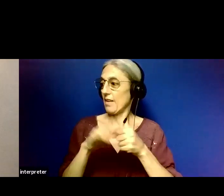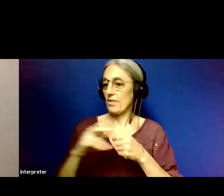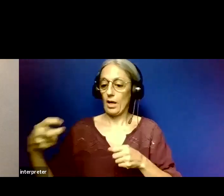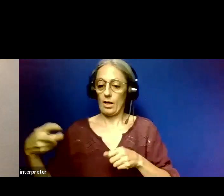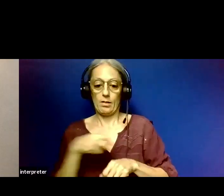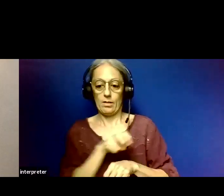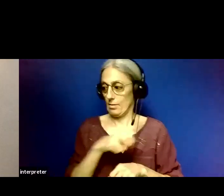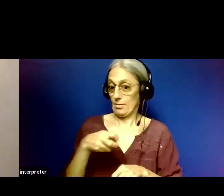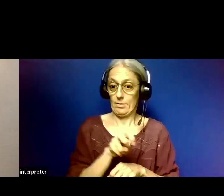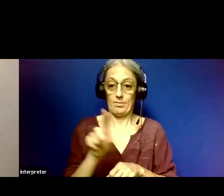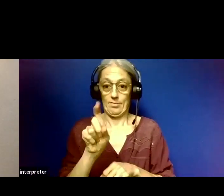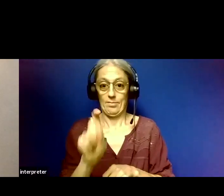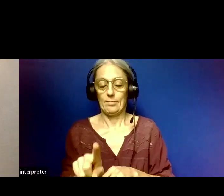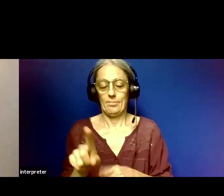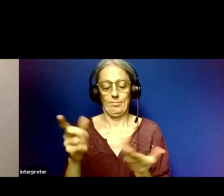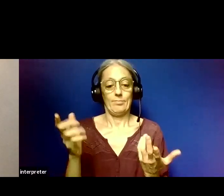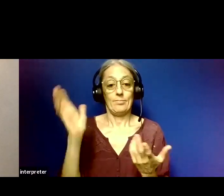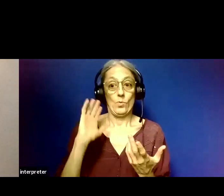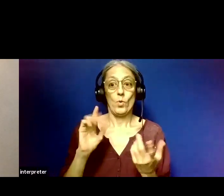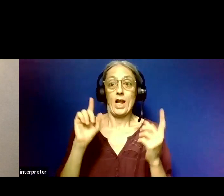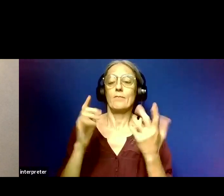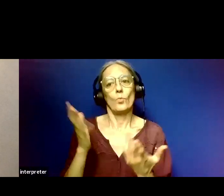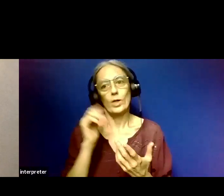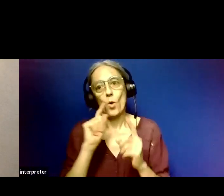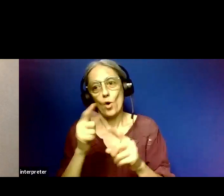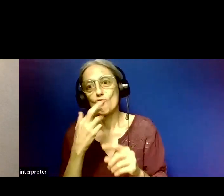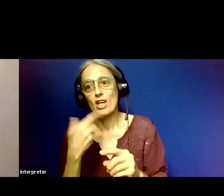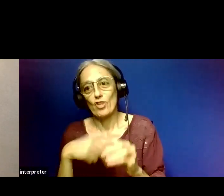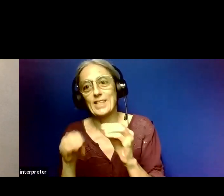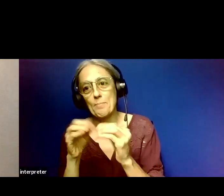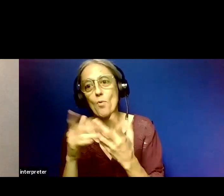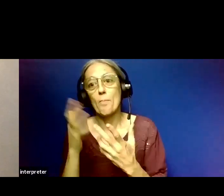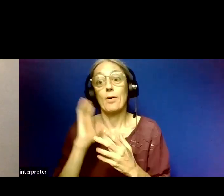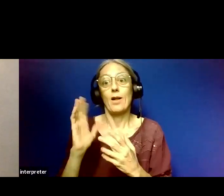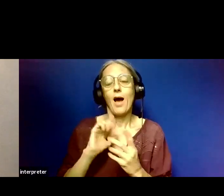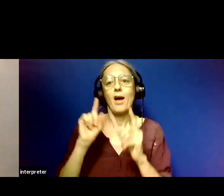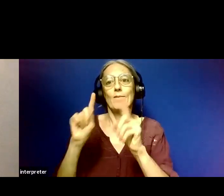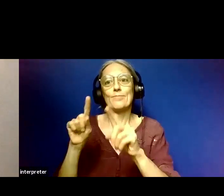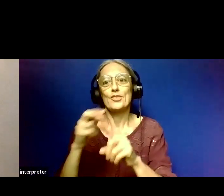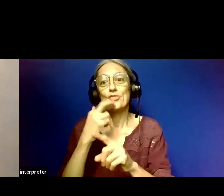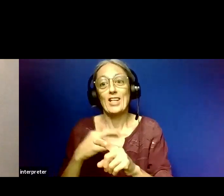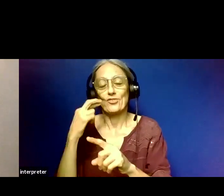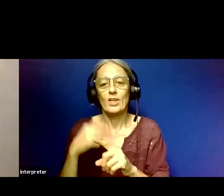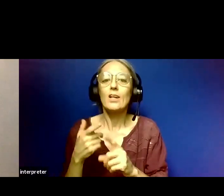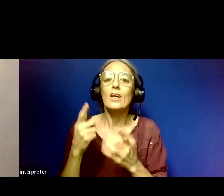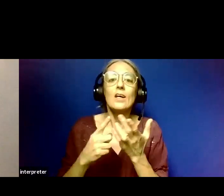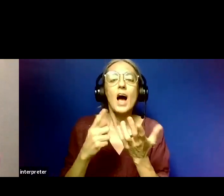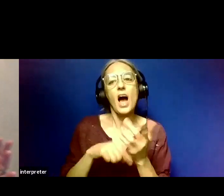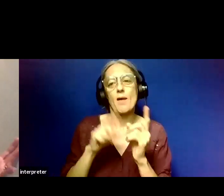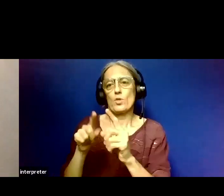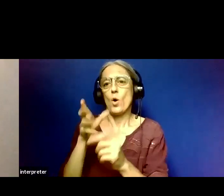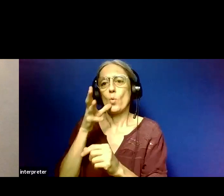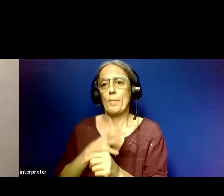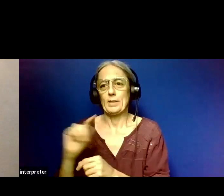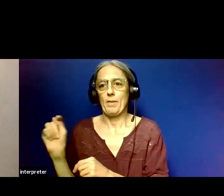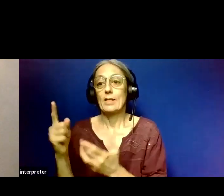to go to restaurants, we don't do that anymore. But I would go into the women's room, and sometimes I slipped into the men's room to look at